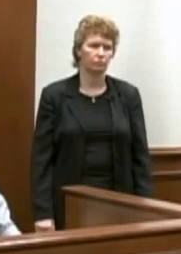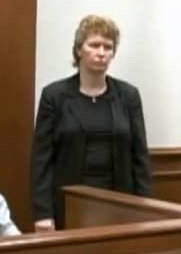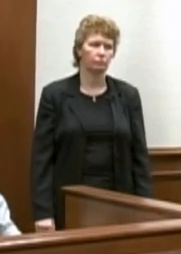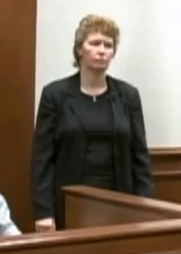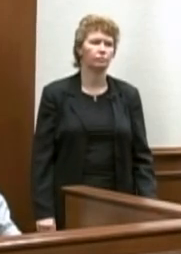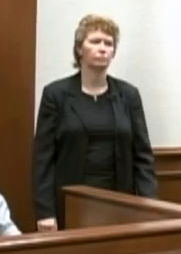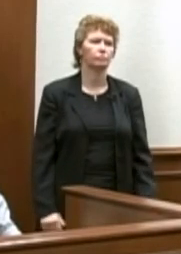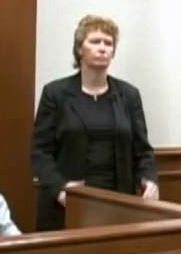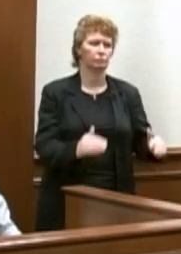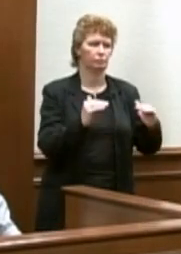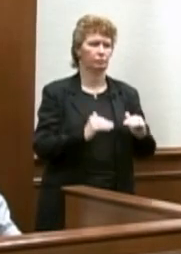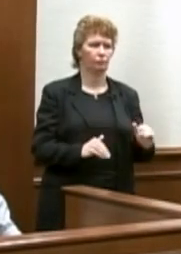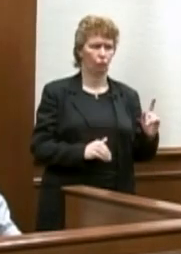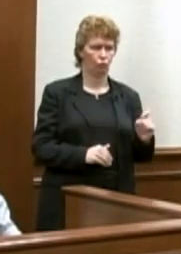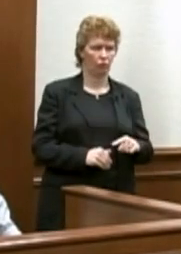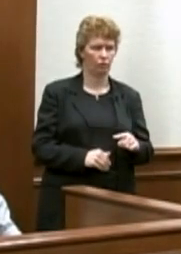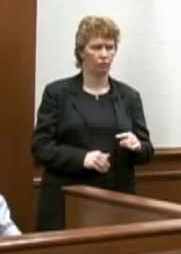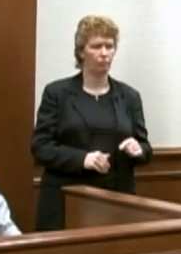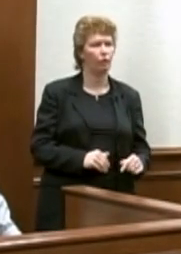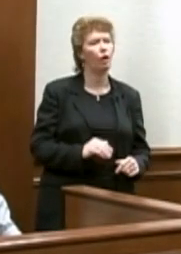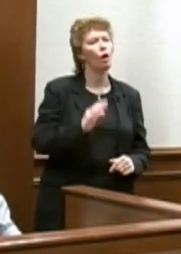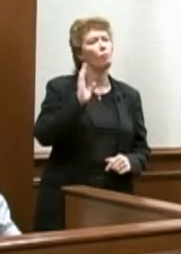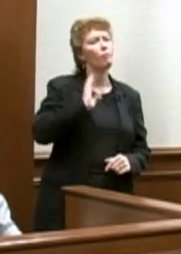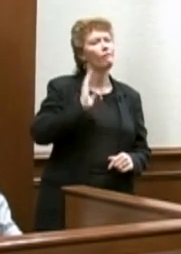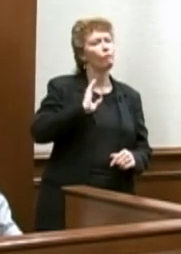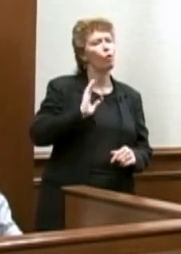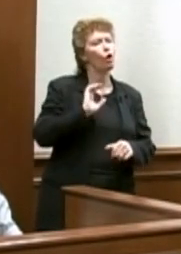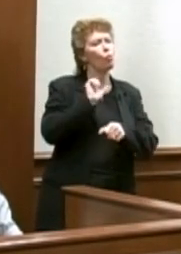Didn't you used to work at Barrett Farms?